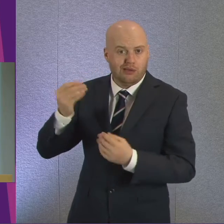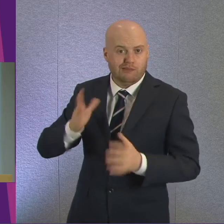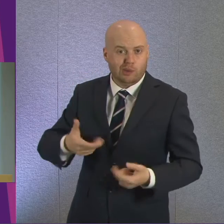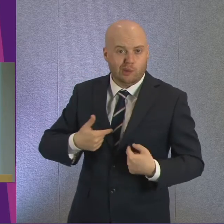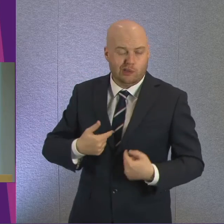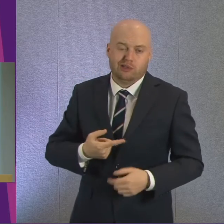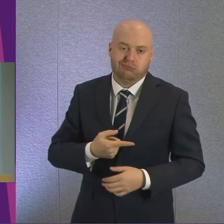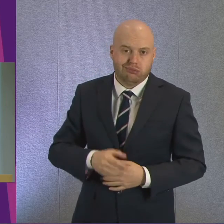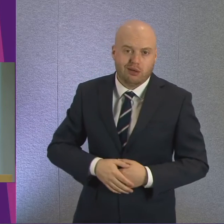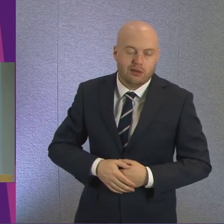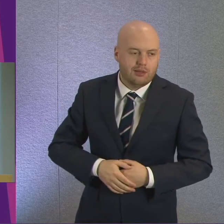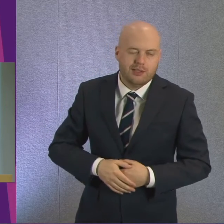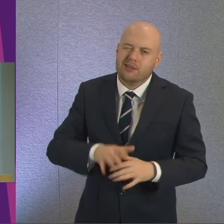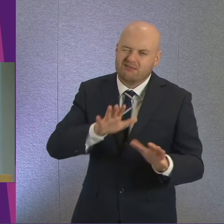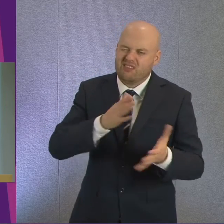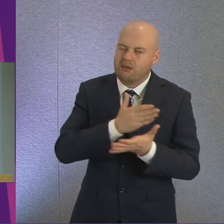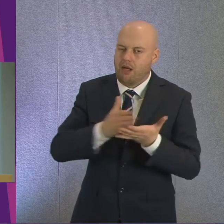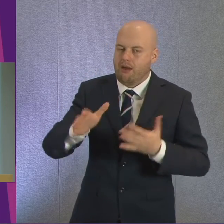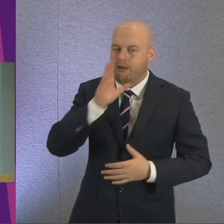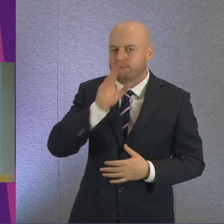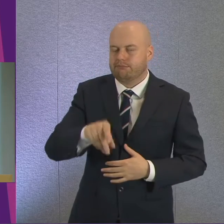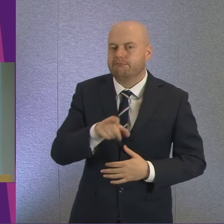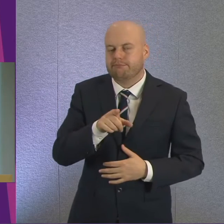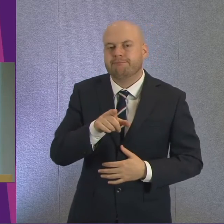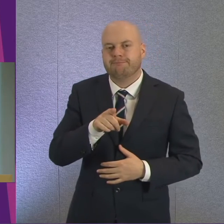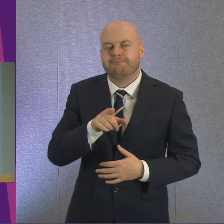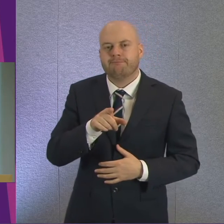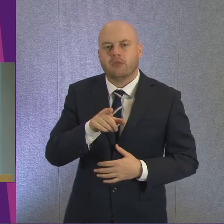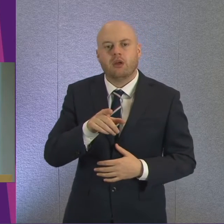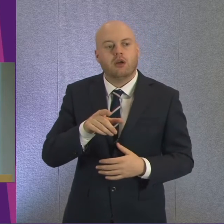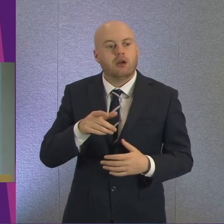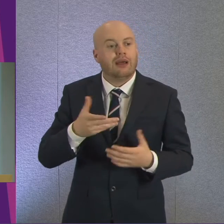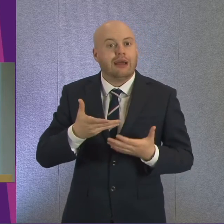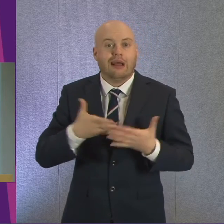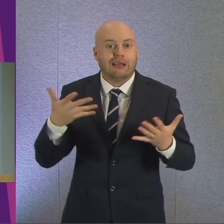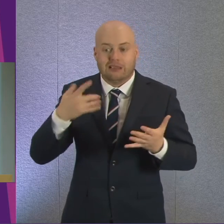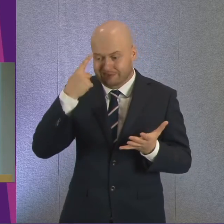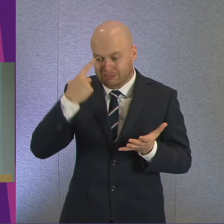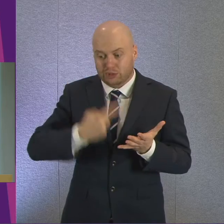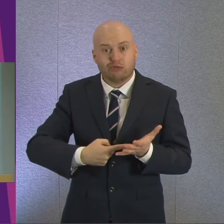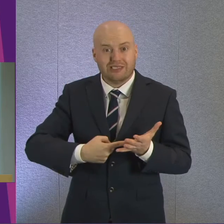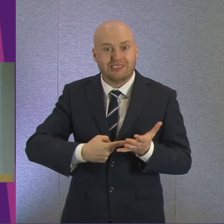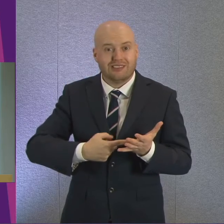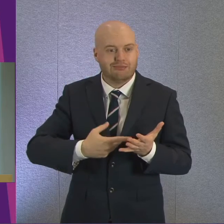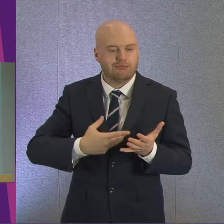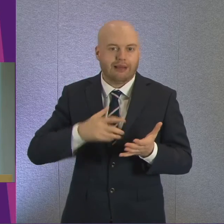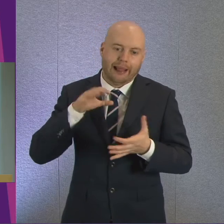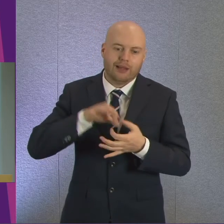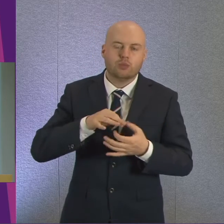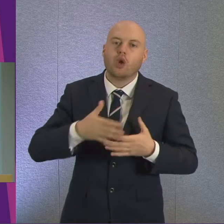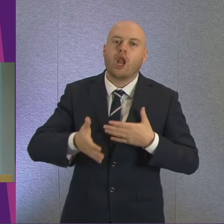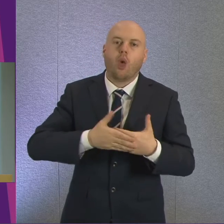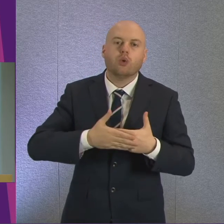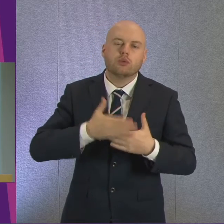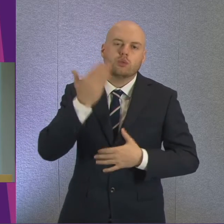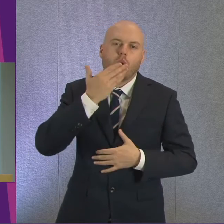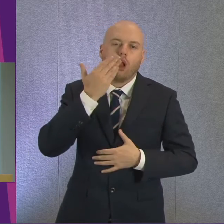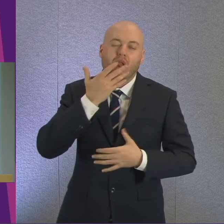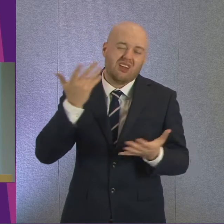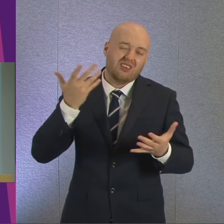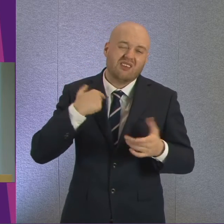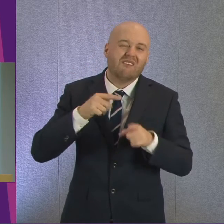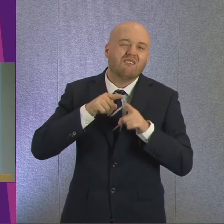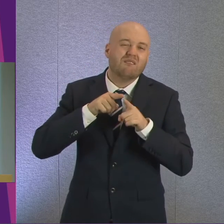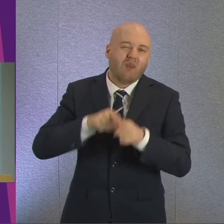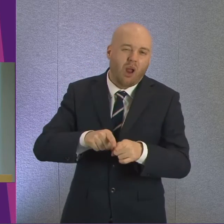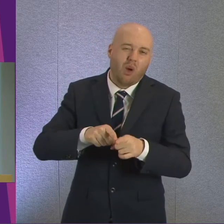chamber. Let me be absolutely clear that the decision was taken to close schools with the best scientific advice